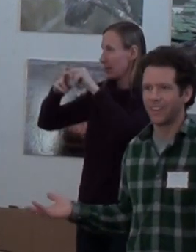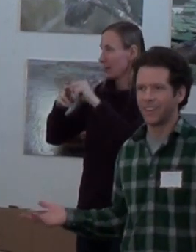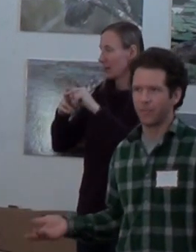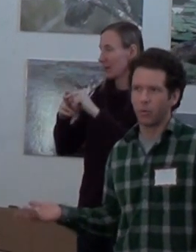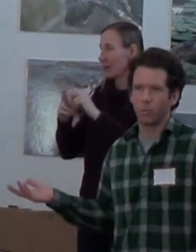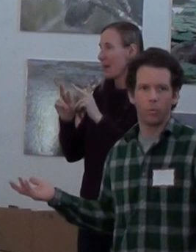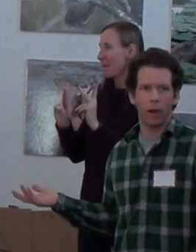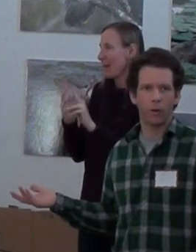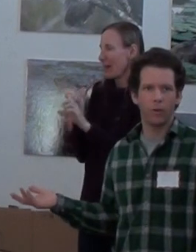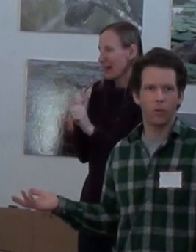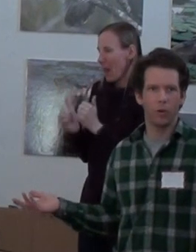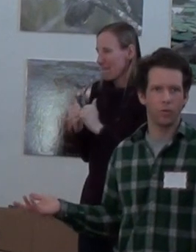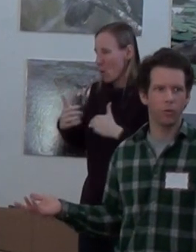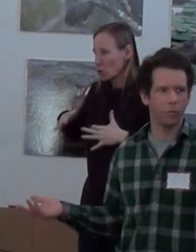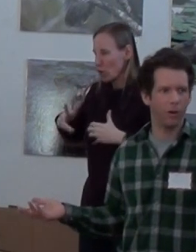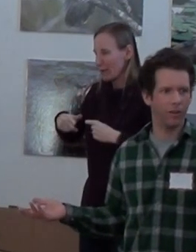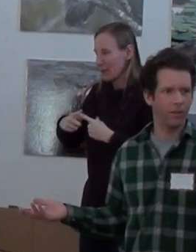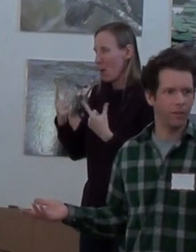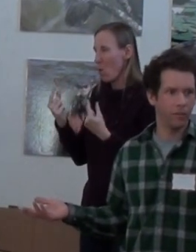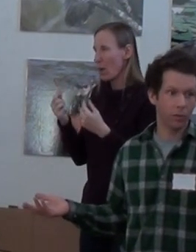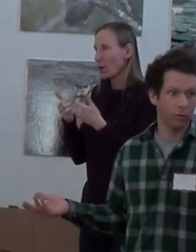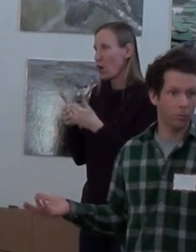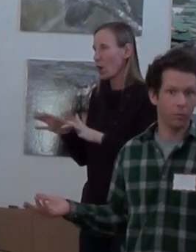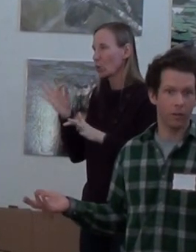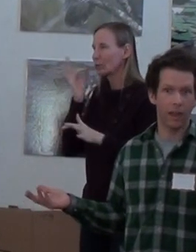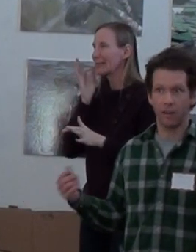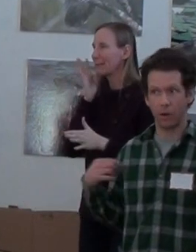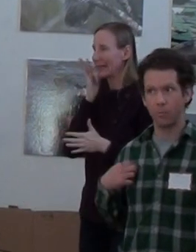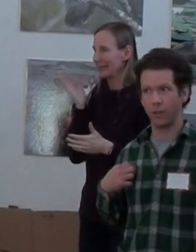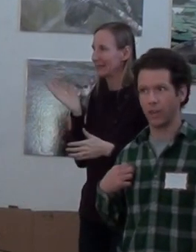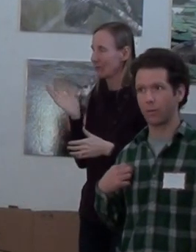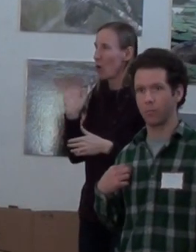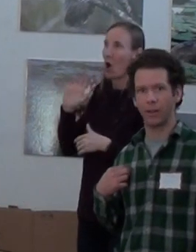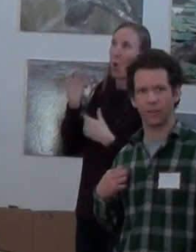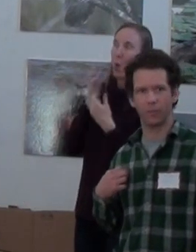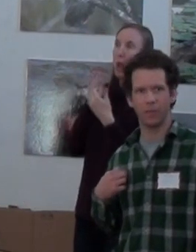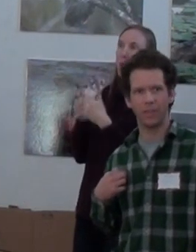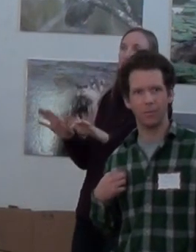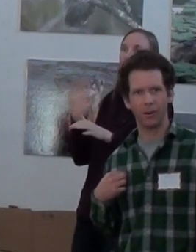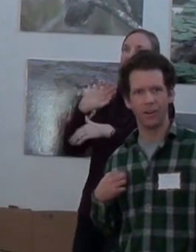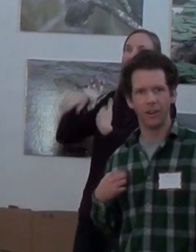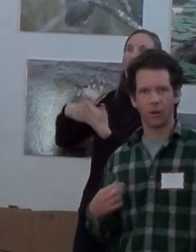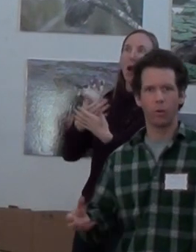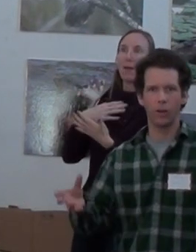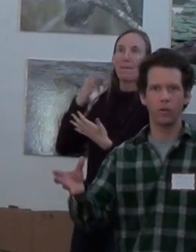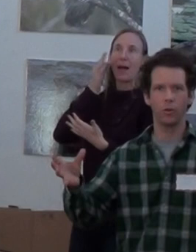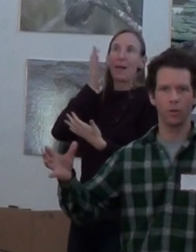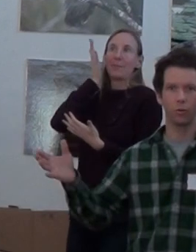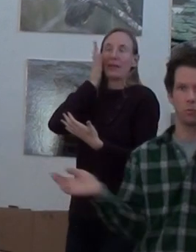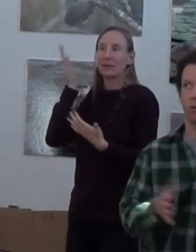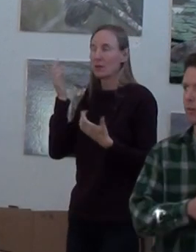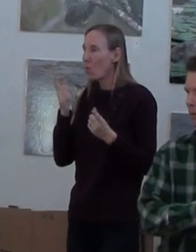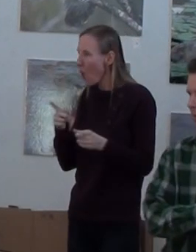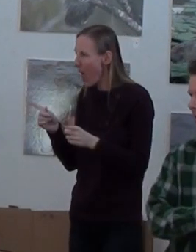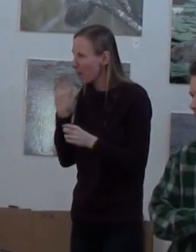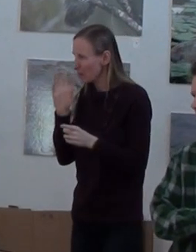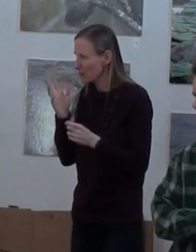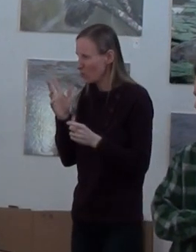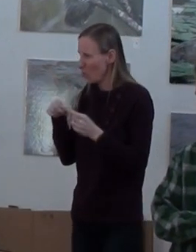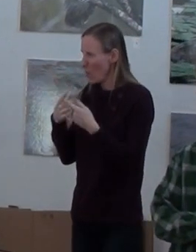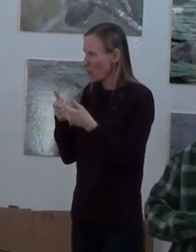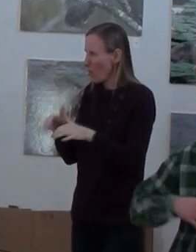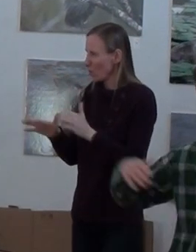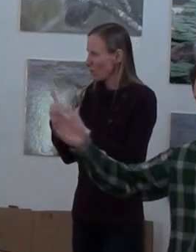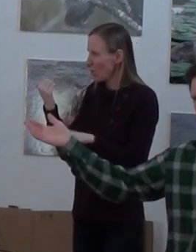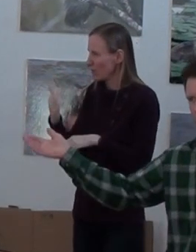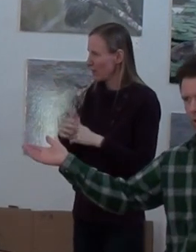bees. Well, what do you do when you lose them all? In my opinion, that's what makes a good beekeeper. Or what do you do when you lose most of them?